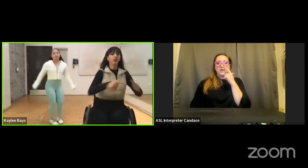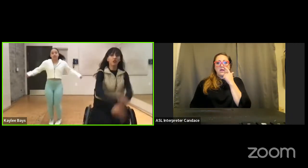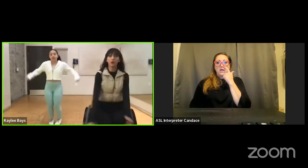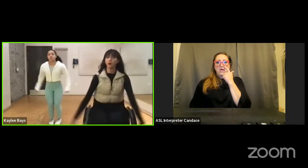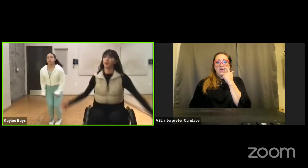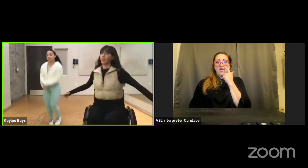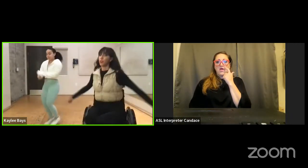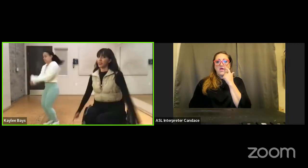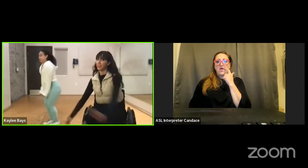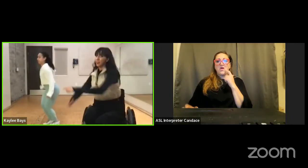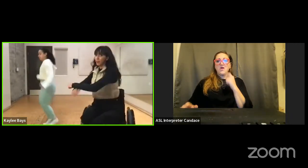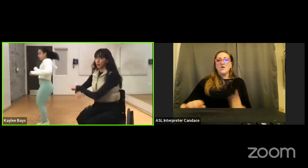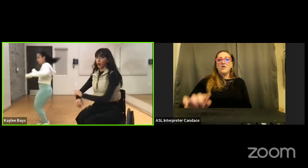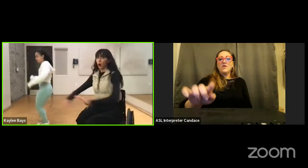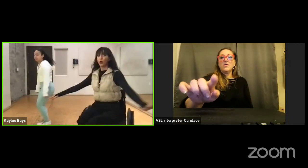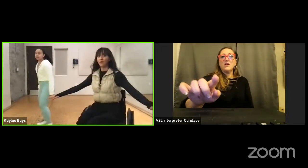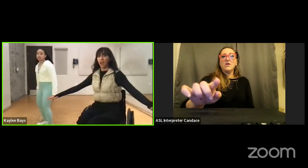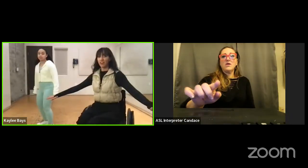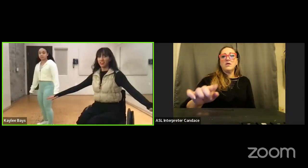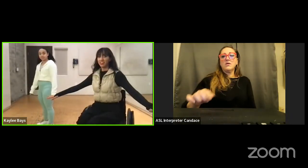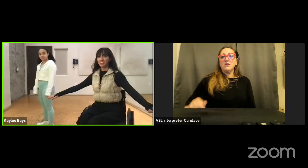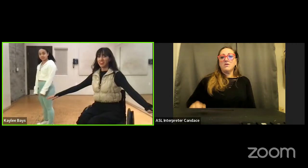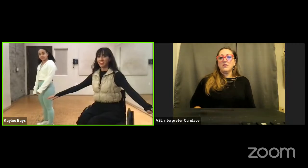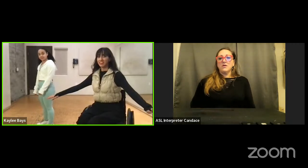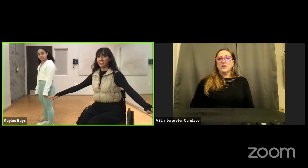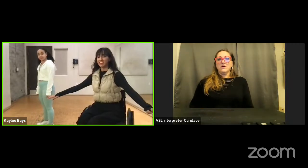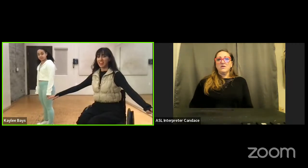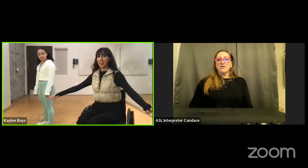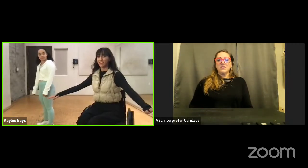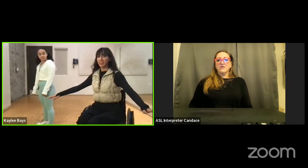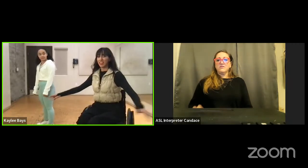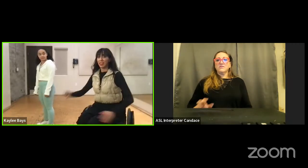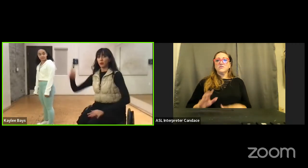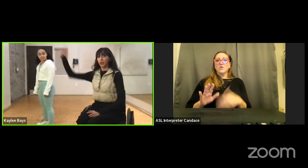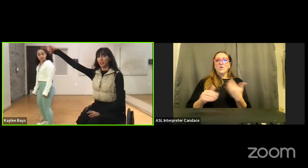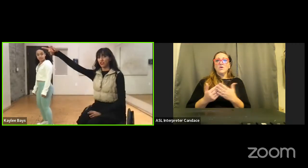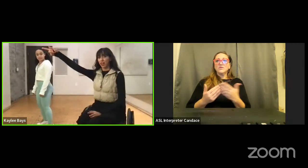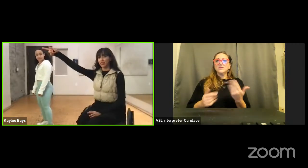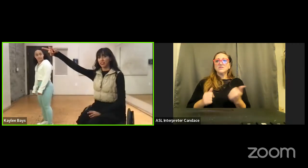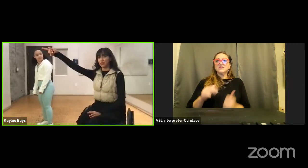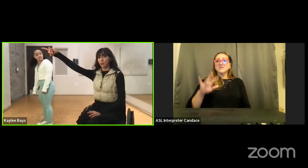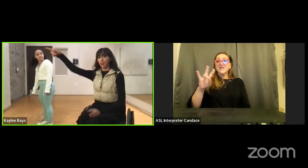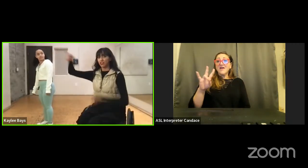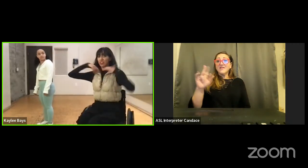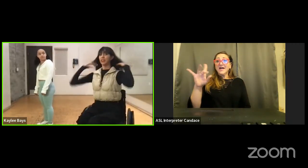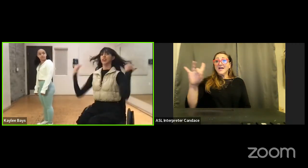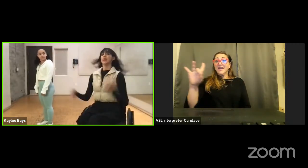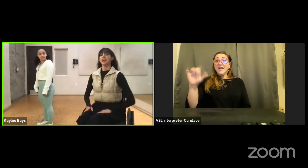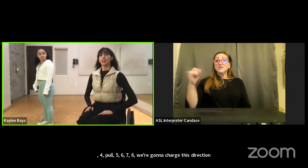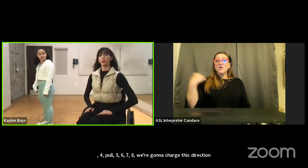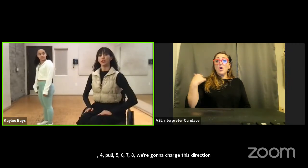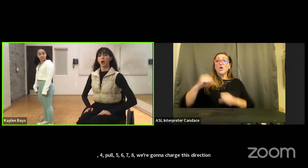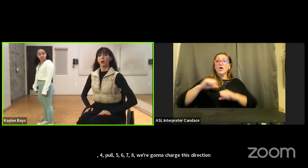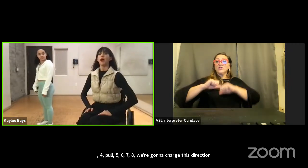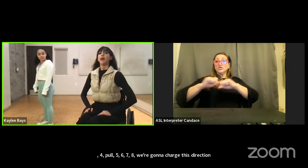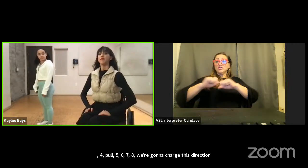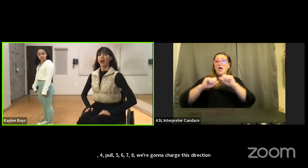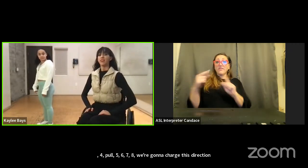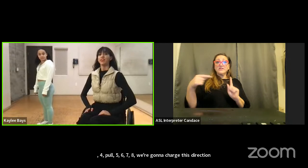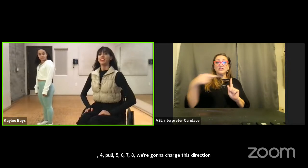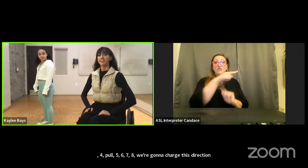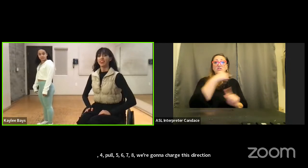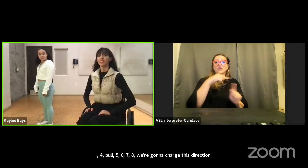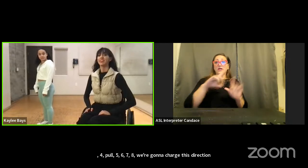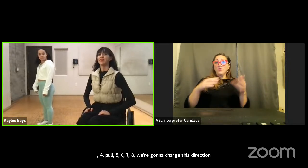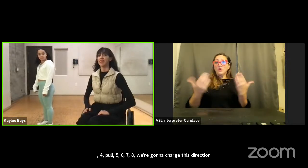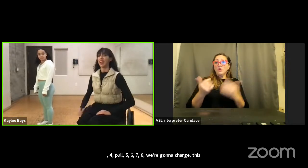One, two, three, four, hold five, six, seven, eight. We're gonna chug this direction. Here we go.